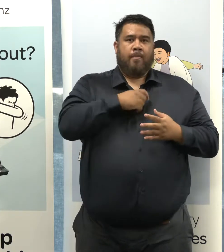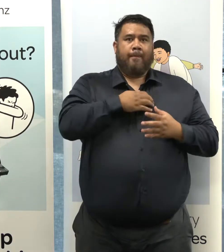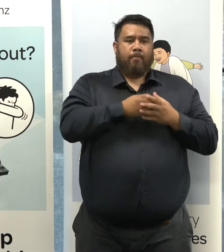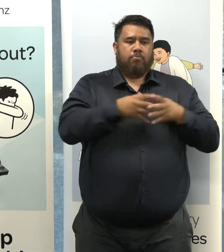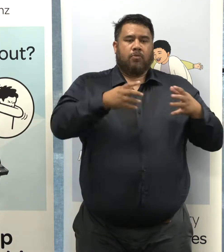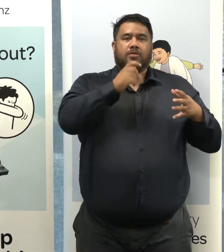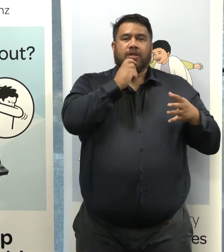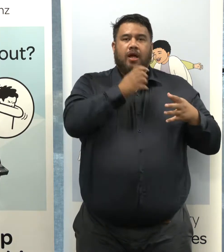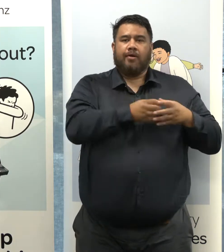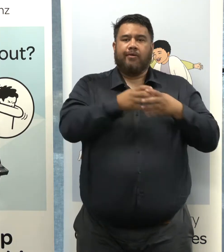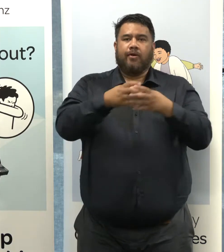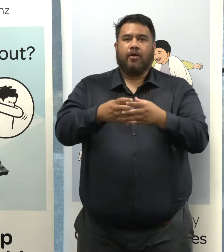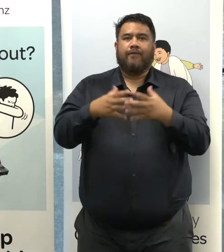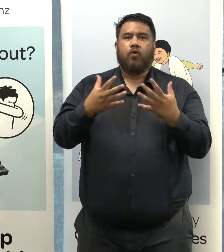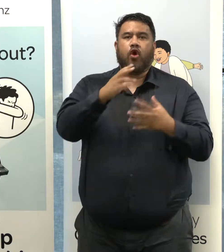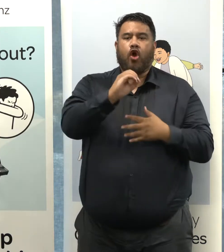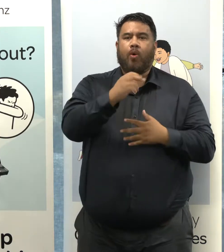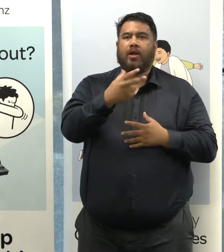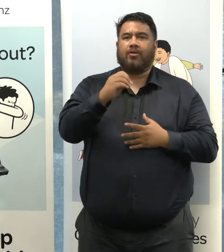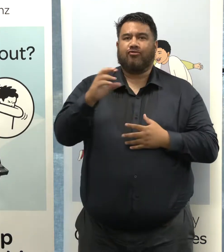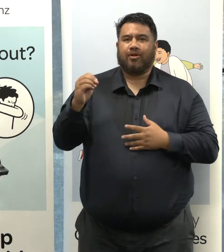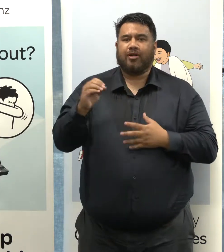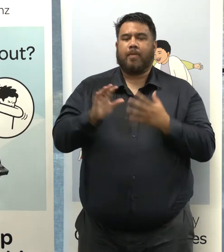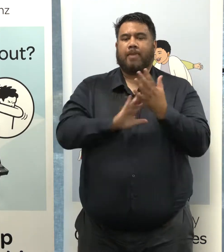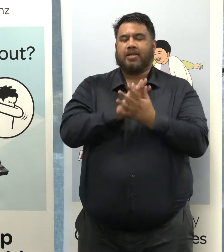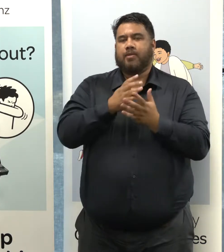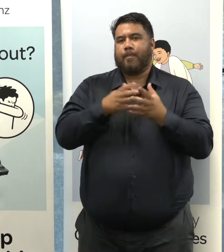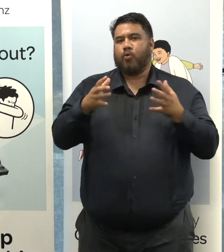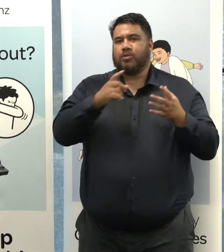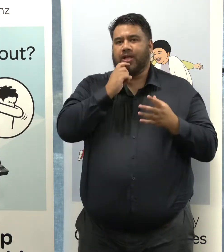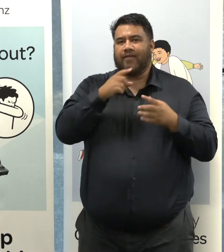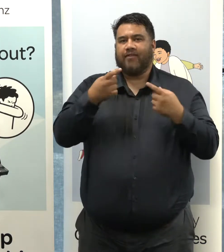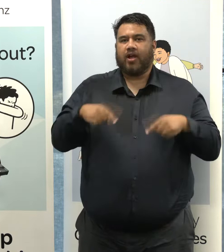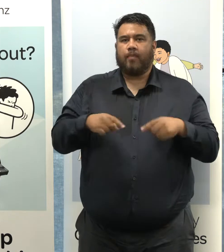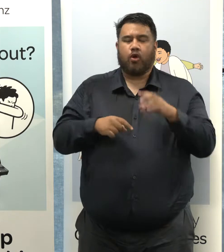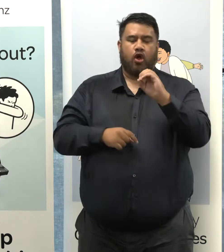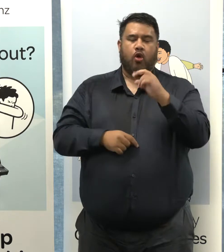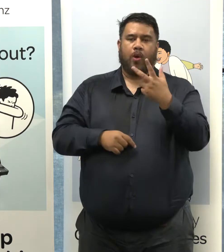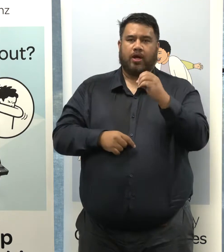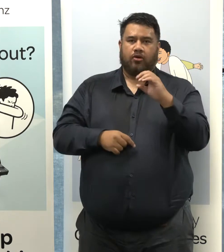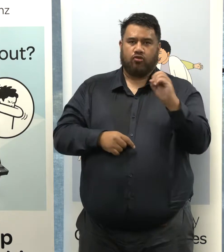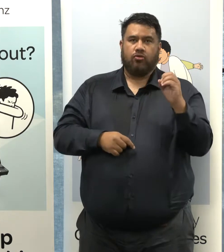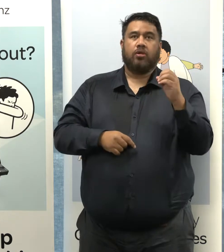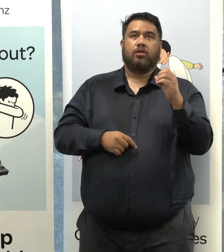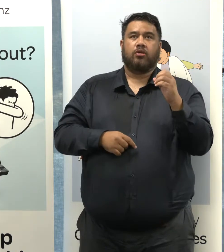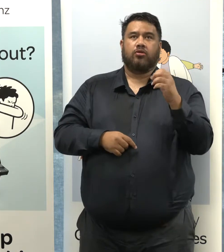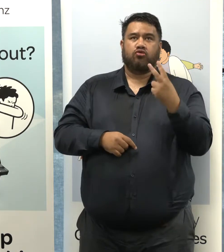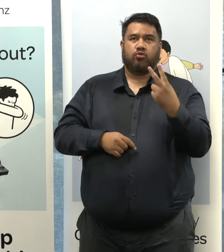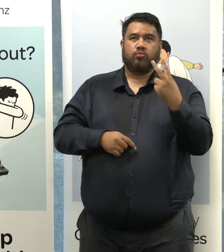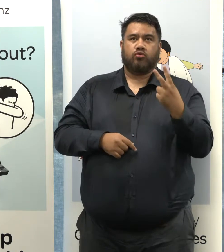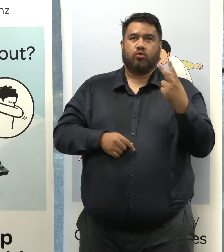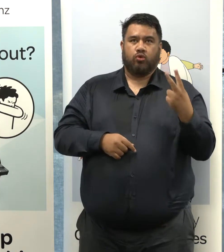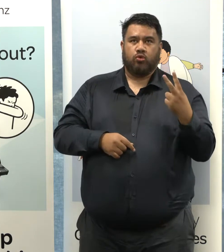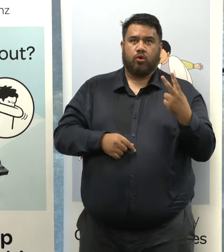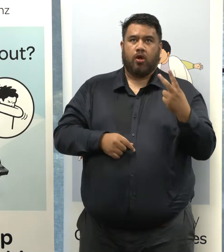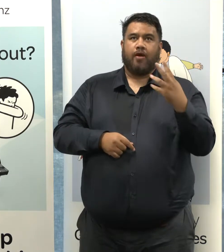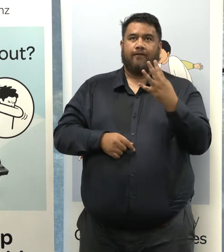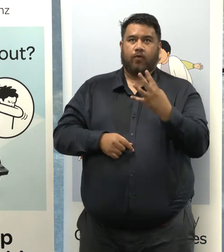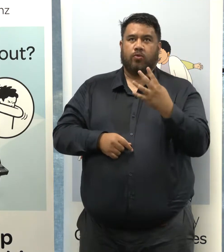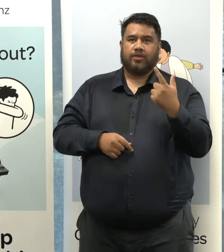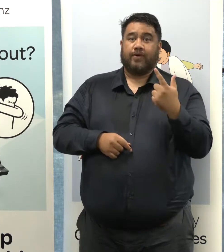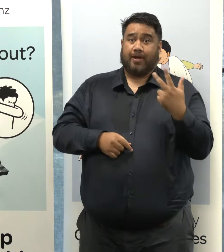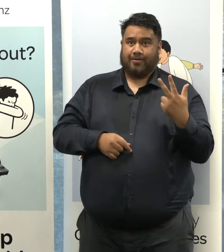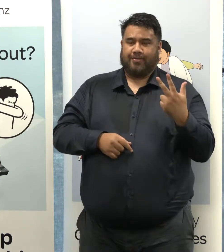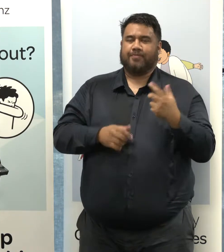so that phone number now has increased capacity. That's 0800 222 478. But what I can say is also from